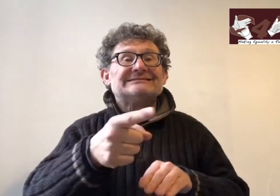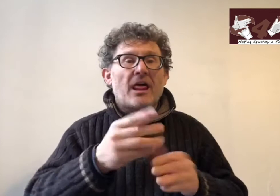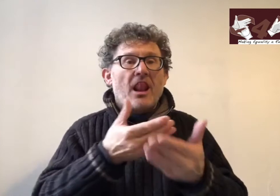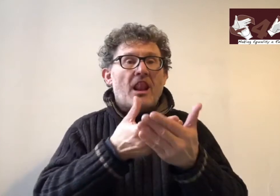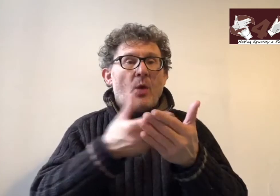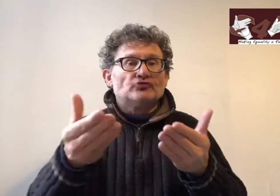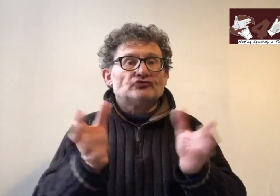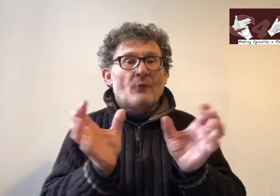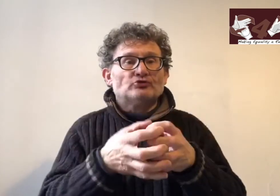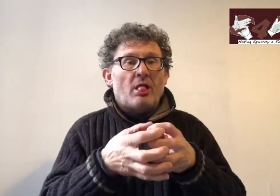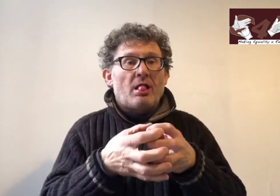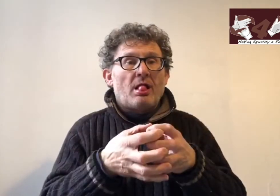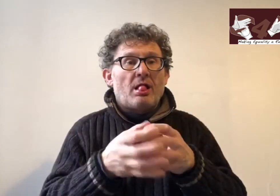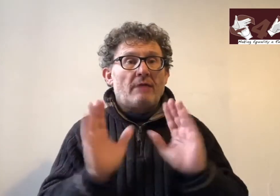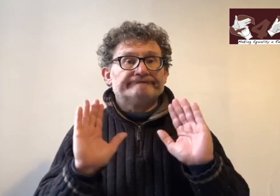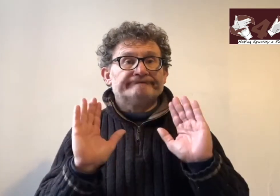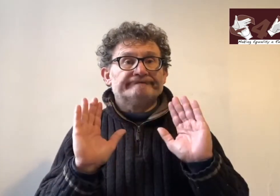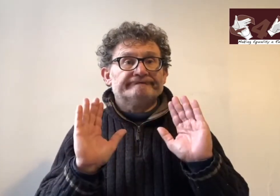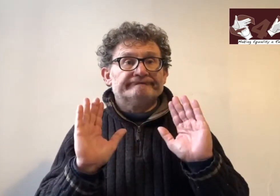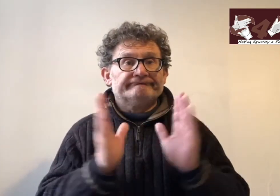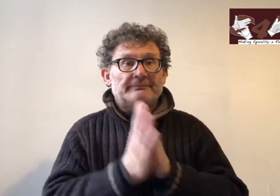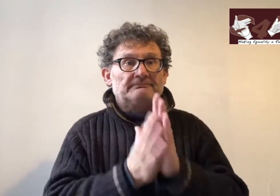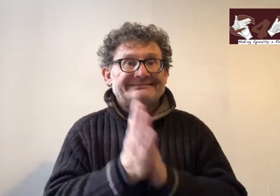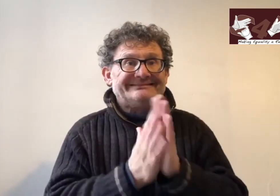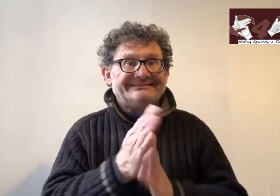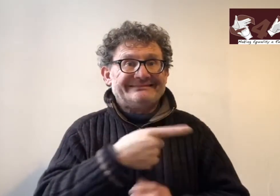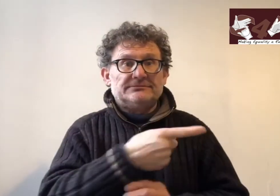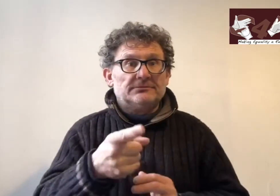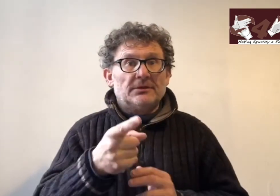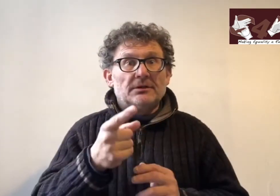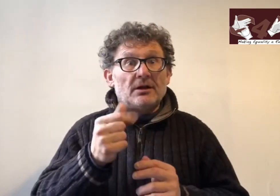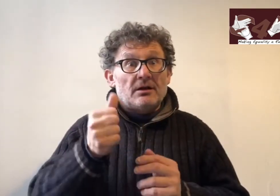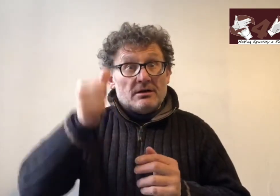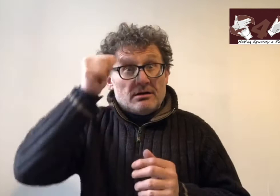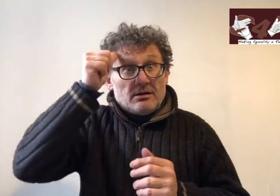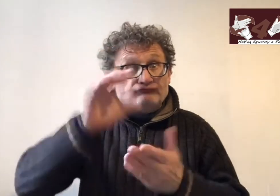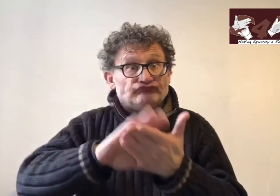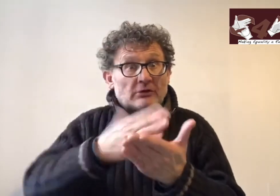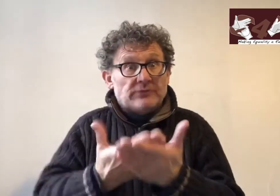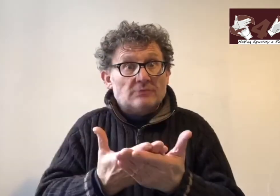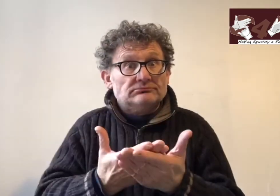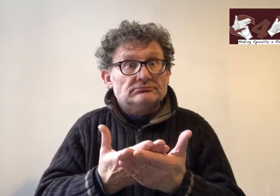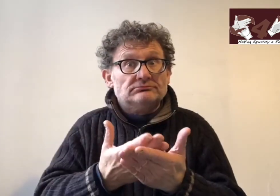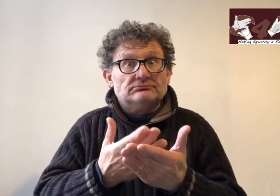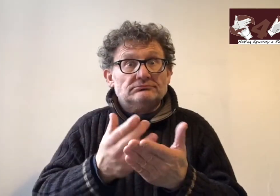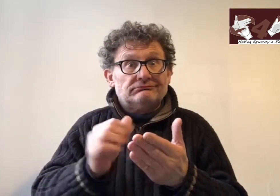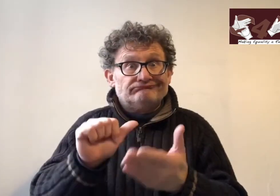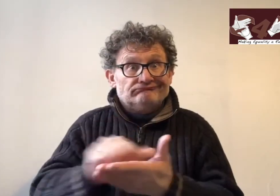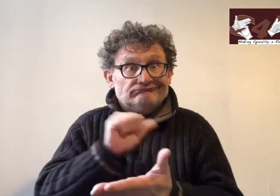that's a level 1 or a level 6 qualification, they've only done a language module. And so for those, they haven't